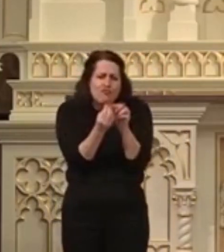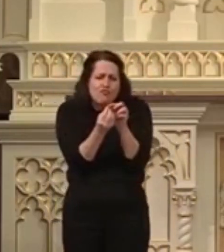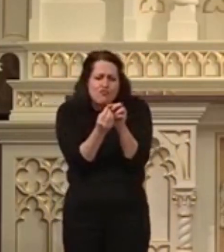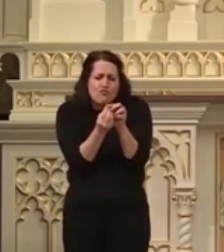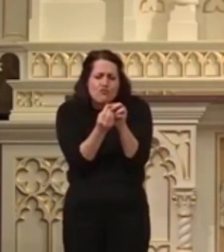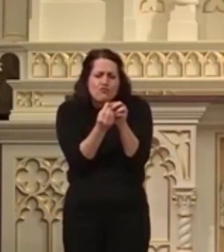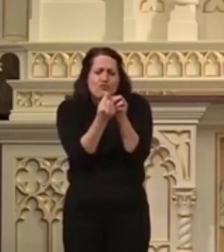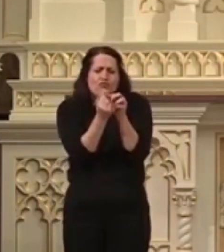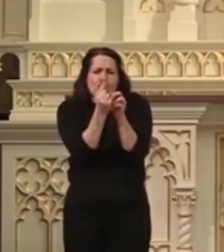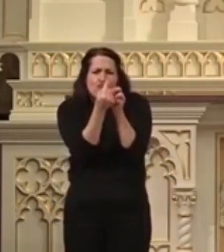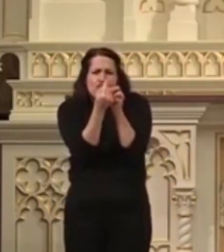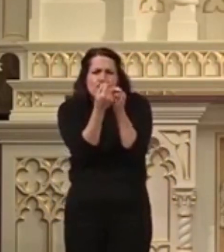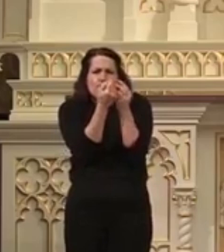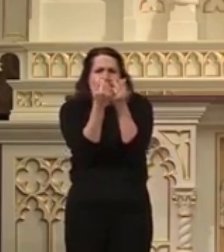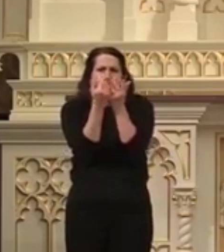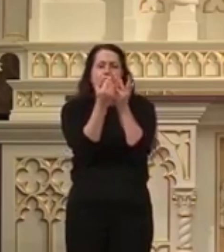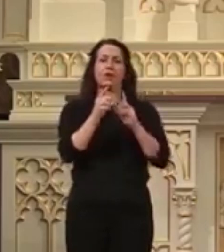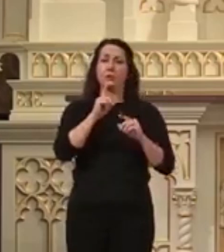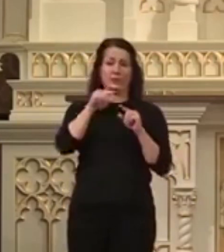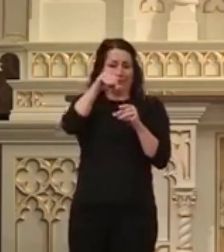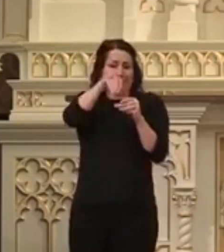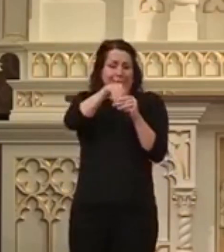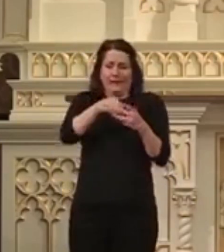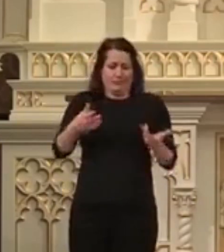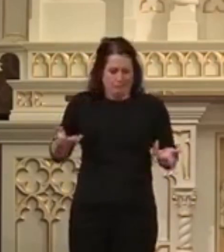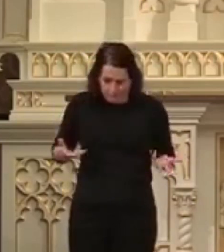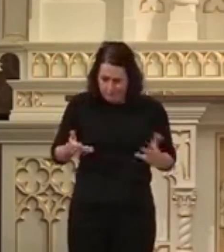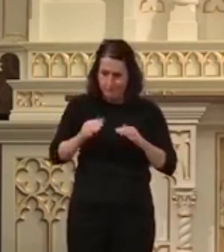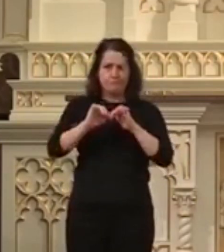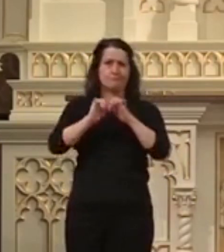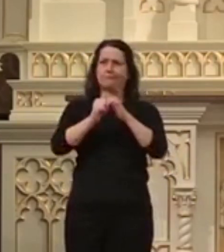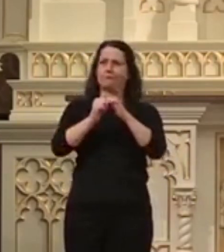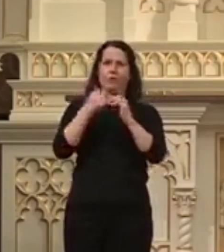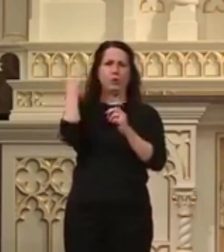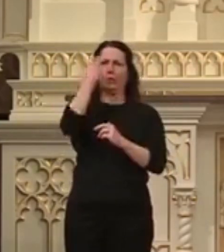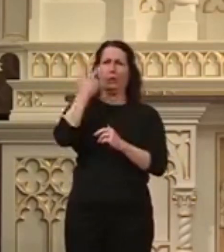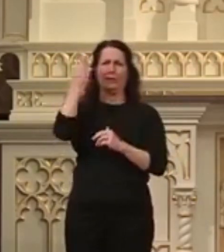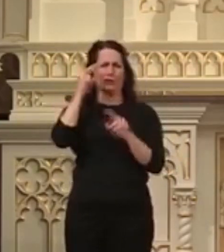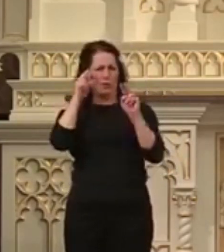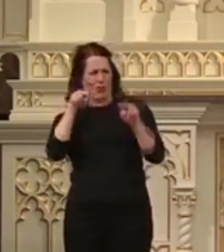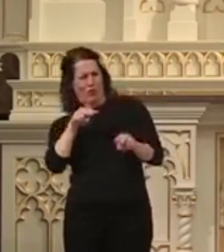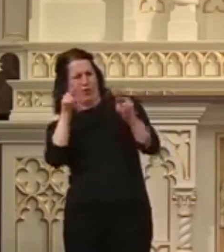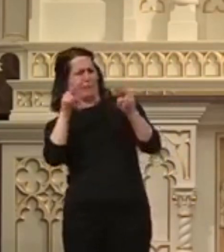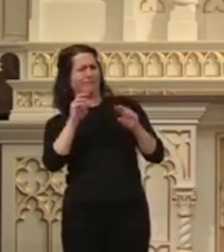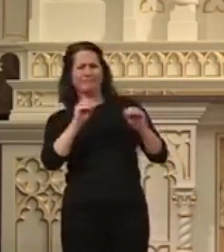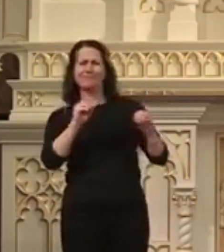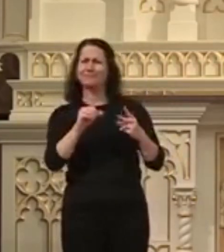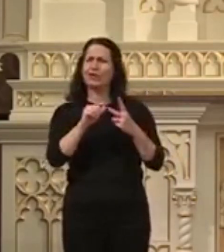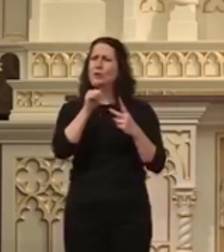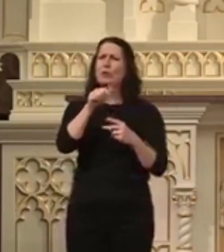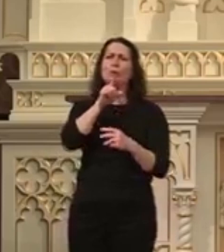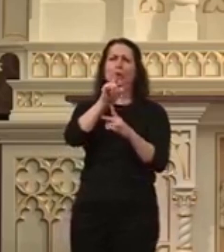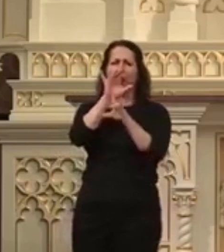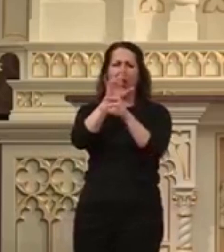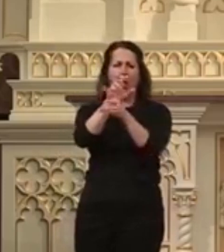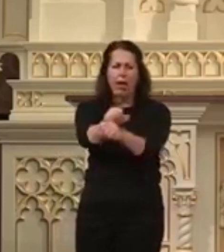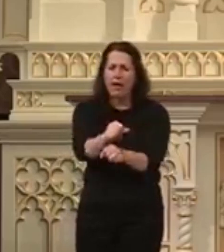There was in him no stately bearing to make us look at him, nor appearance that would attract us to